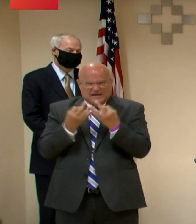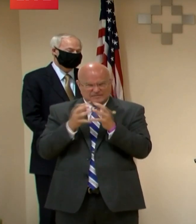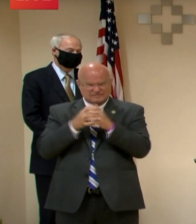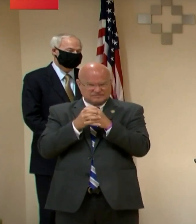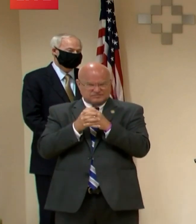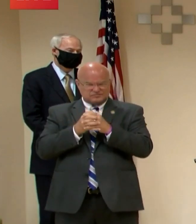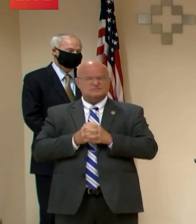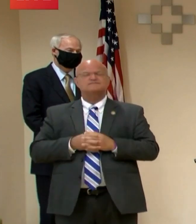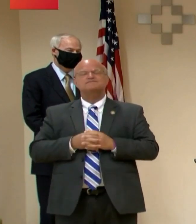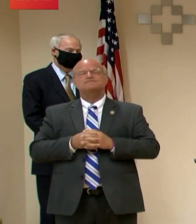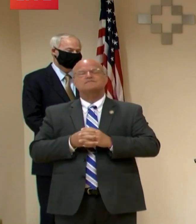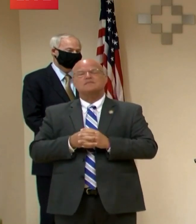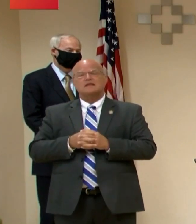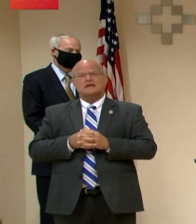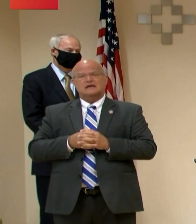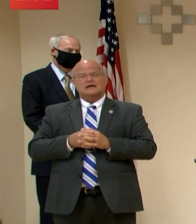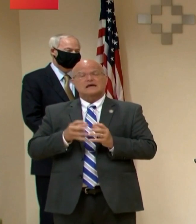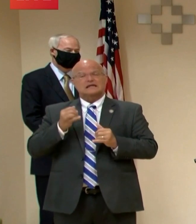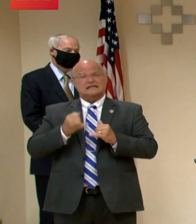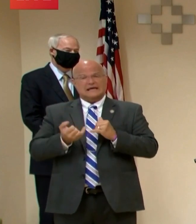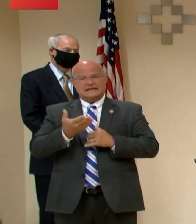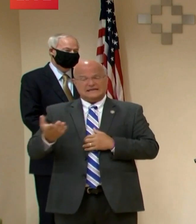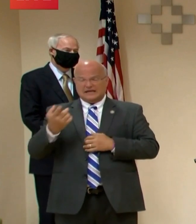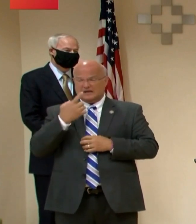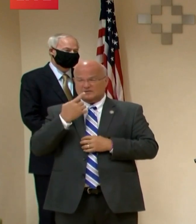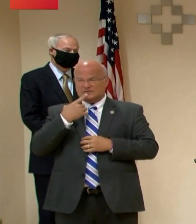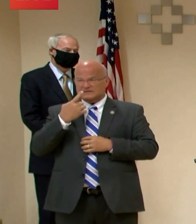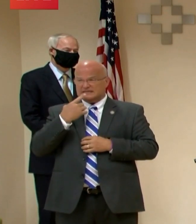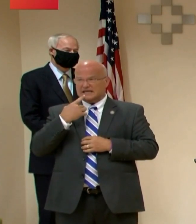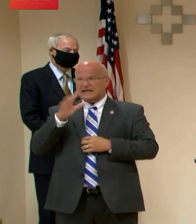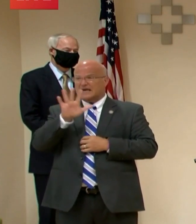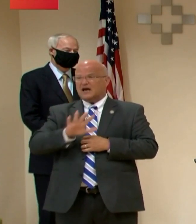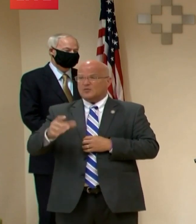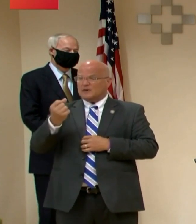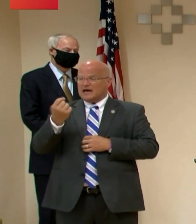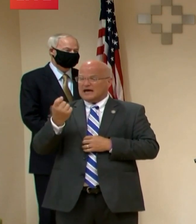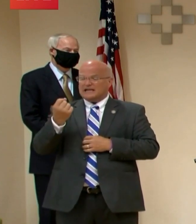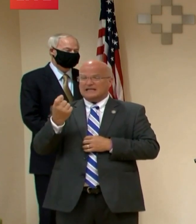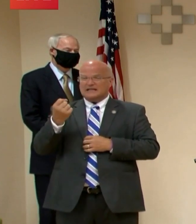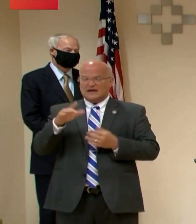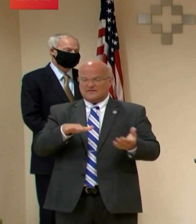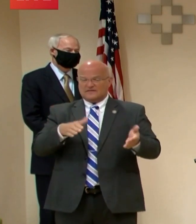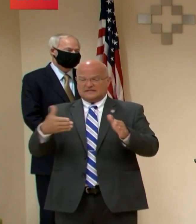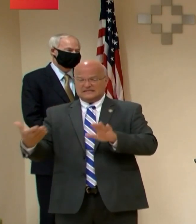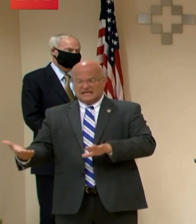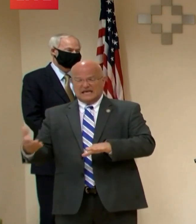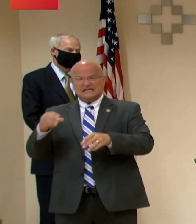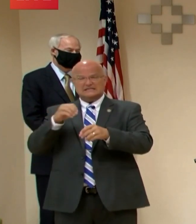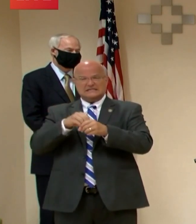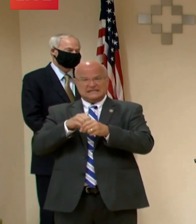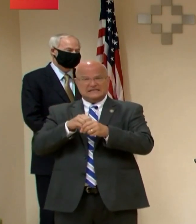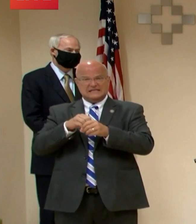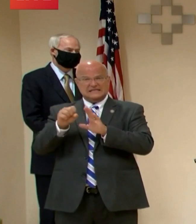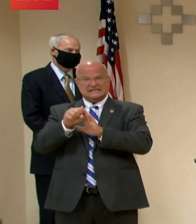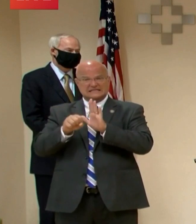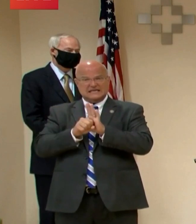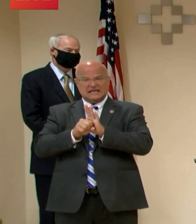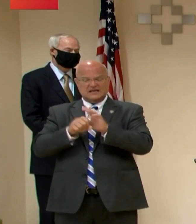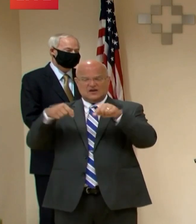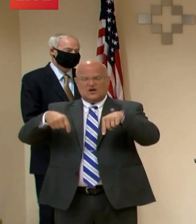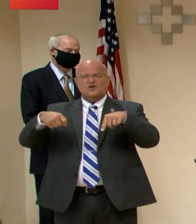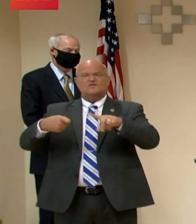units. Lastly, let me say that a little more than 11% of the deaths reported in our state have come from this area,